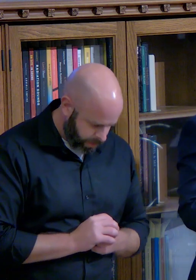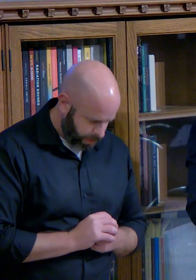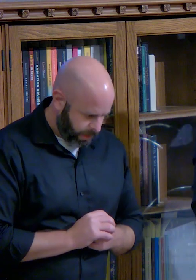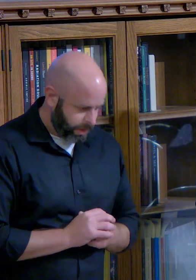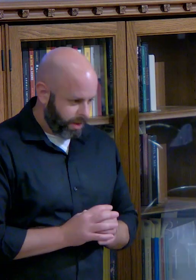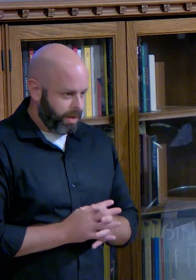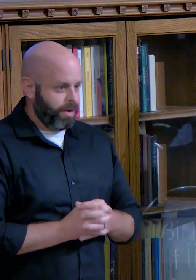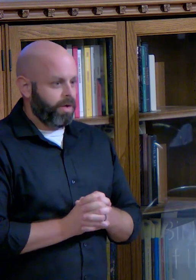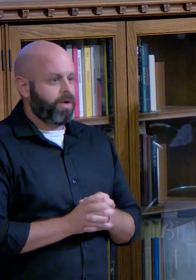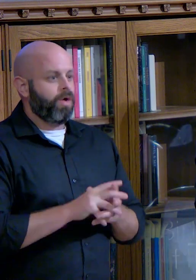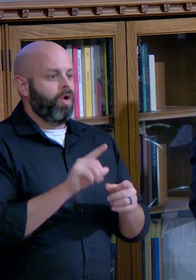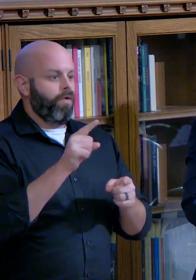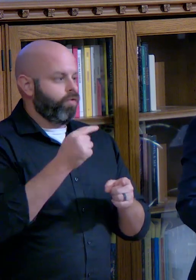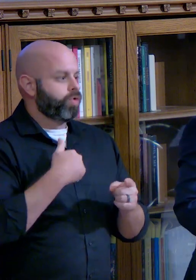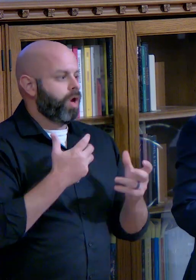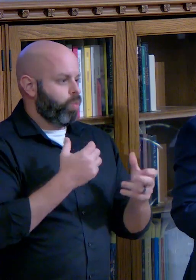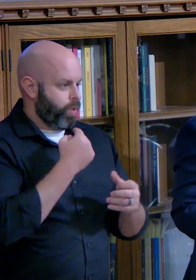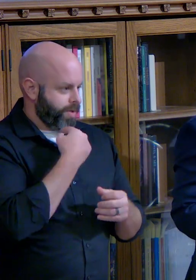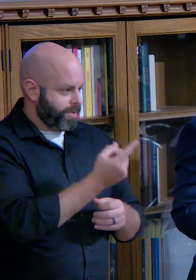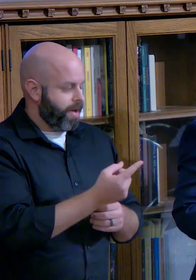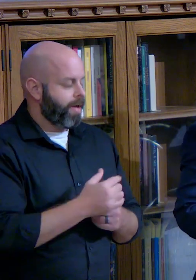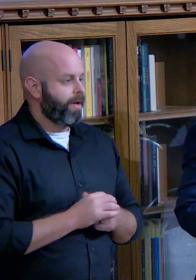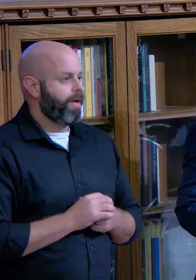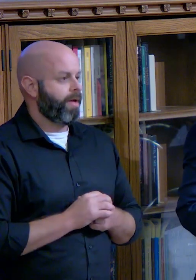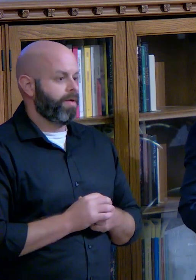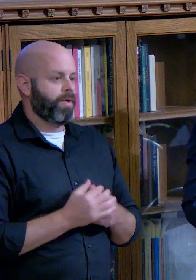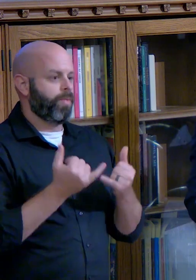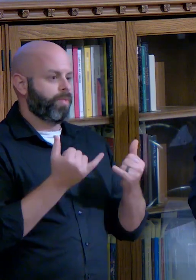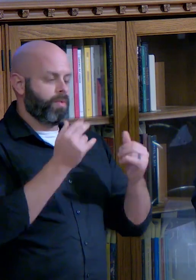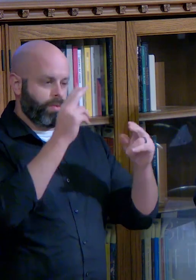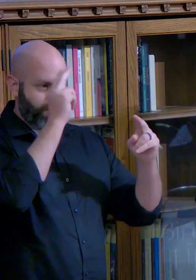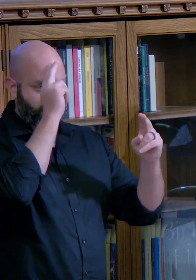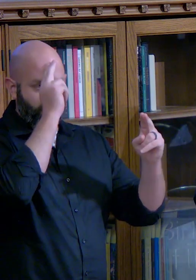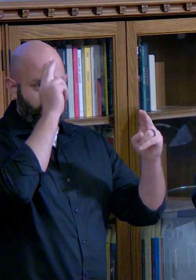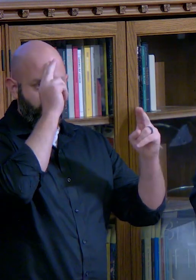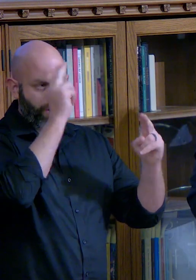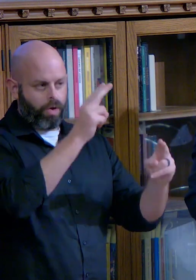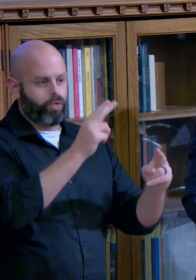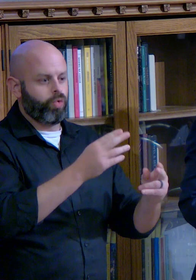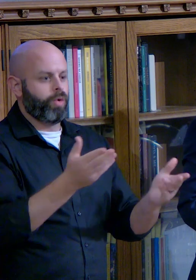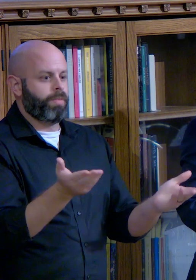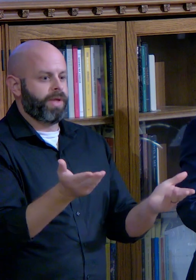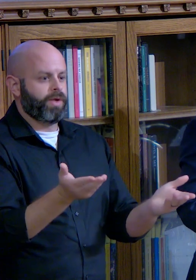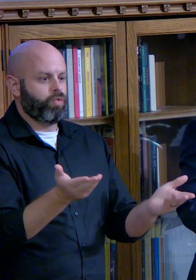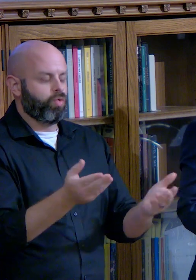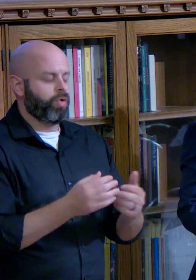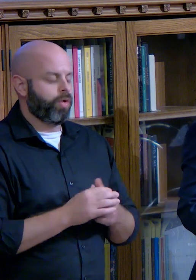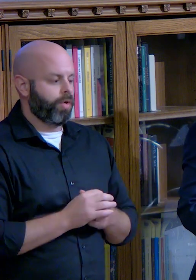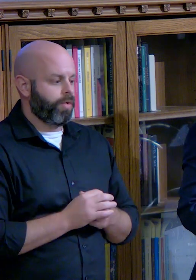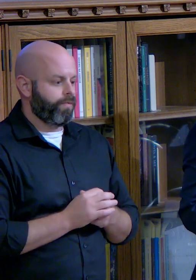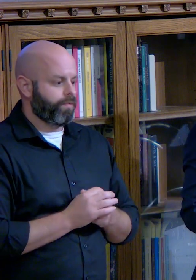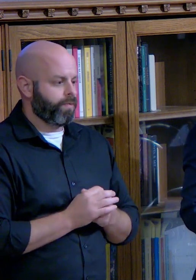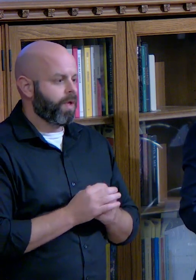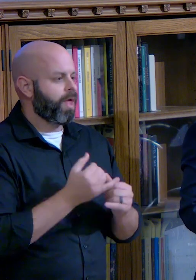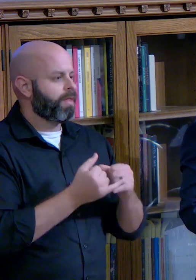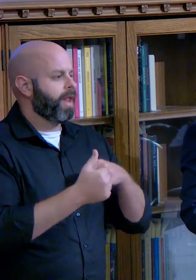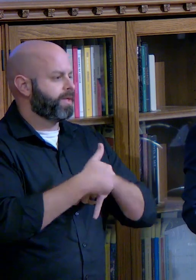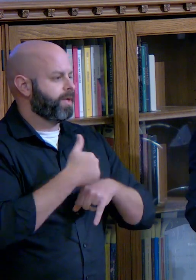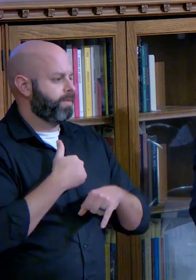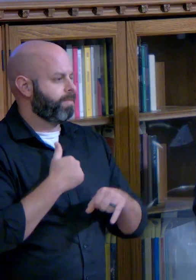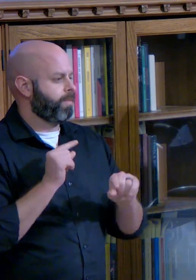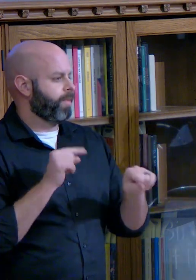interest first I would like to say it is such an honor to be here the last time I was at Duke